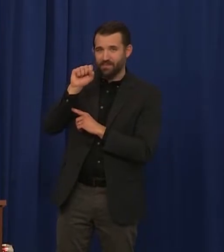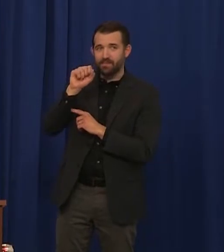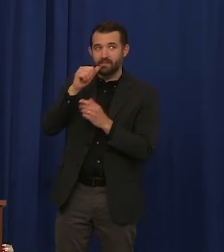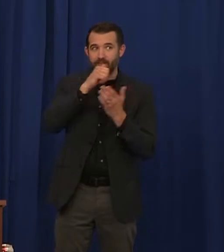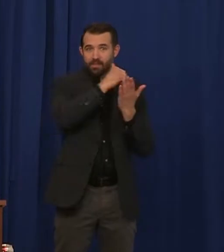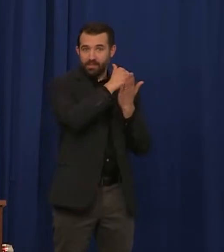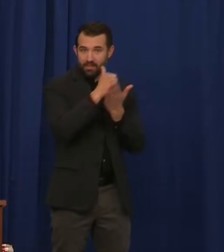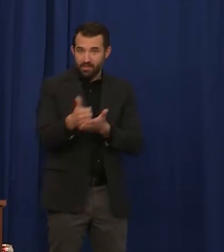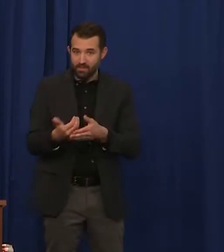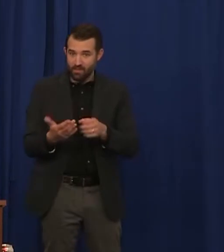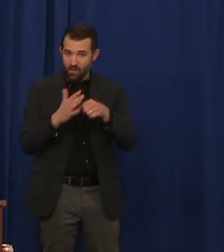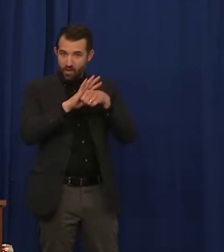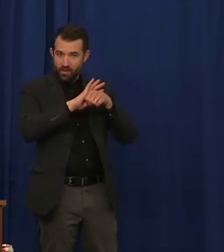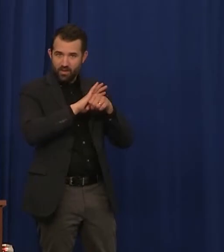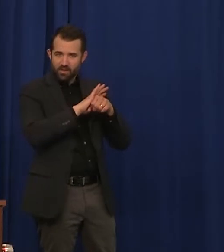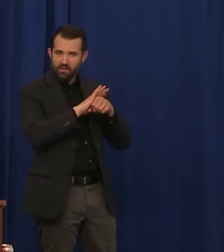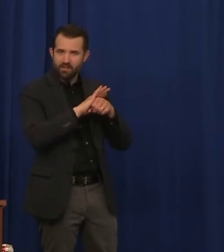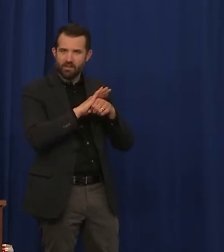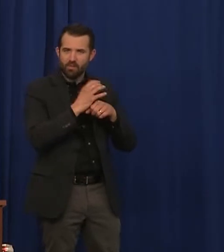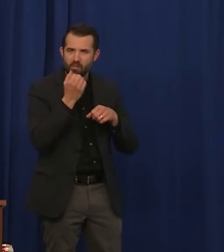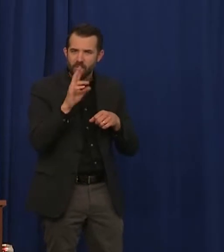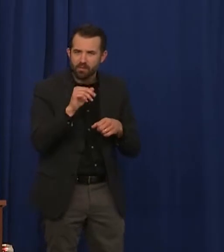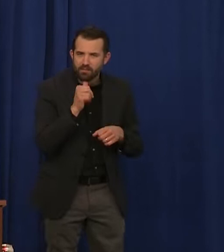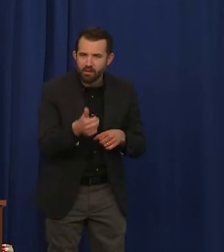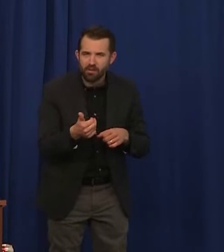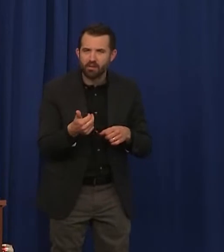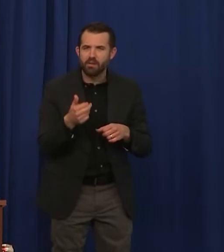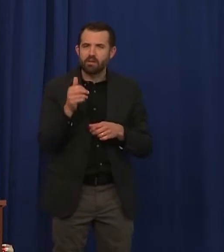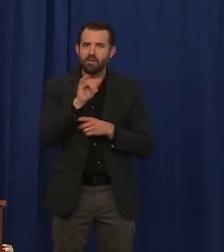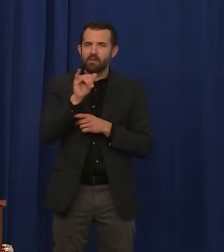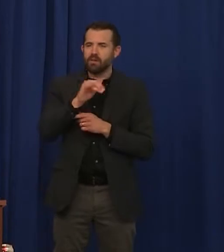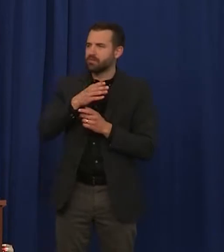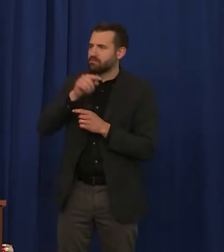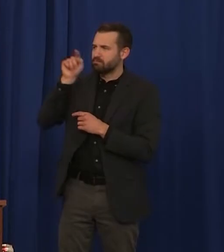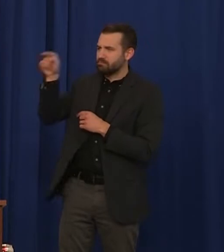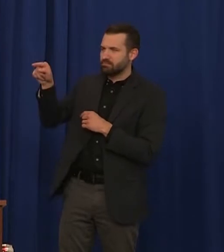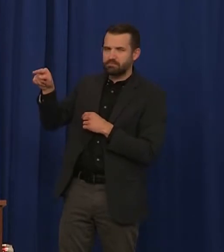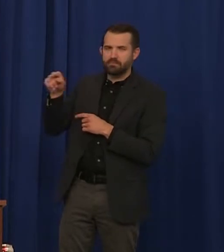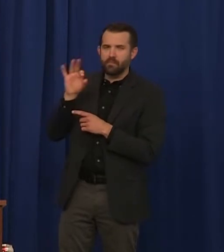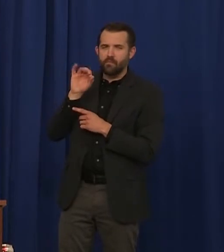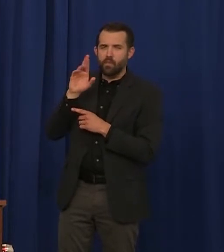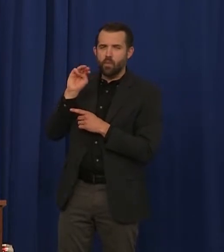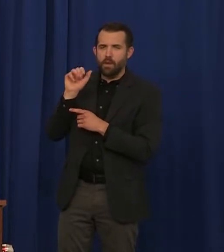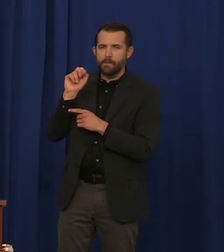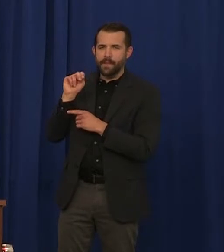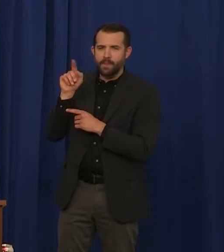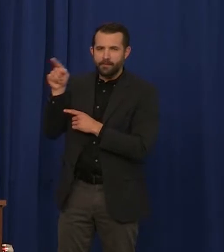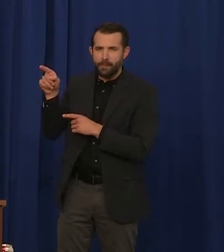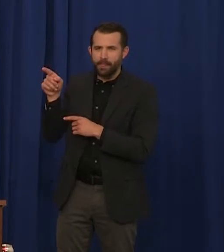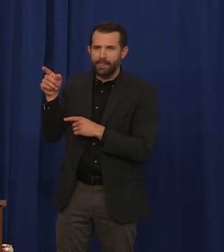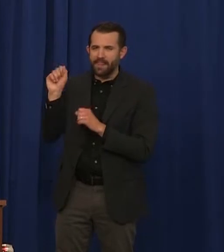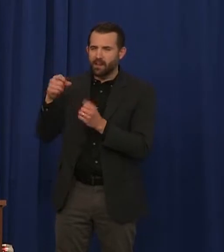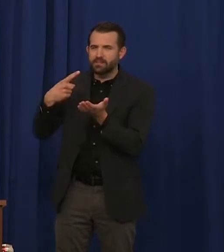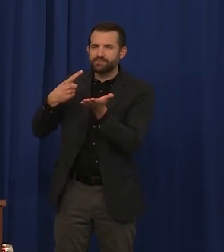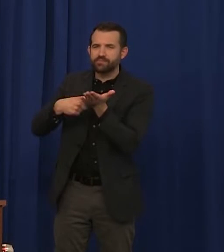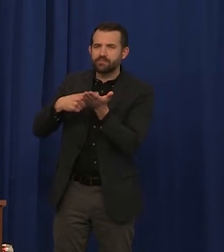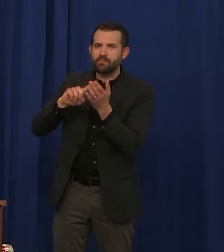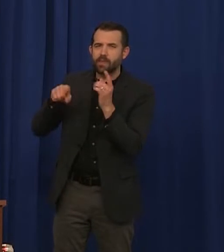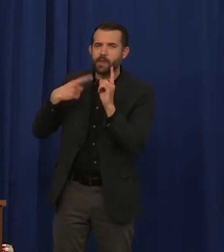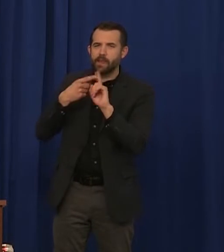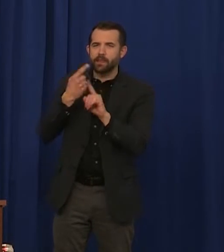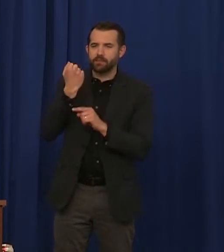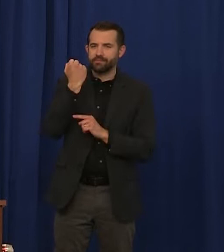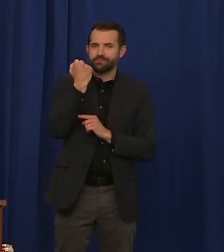maybe also we could have Commissioner Fortman weigh in and you, Dr. Shah, weigh in on the protests that